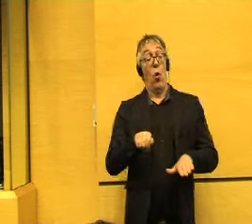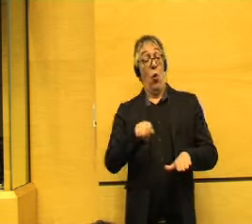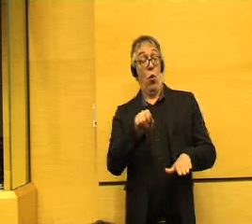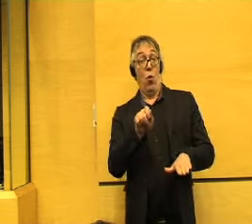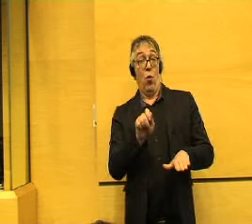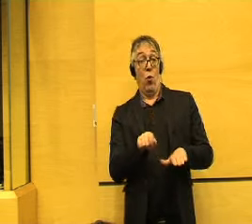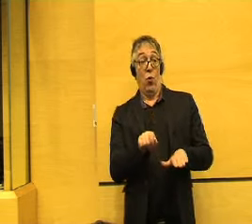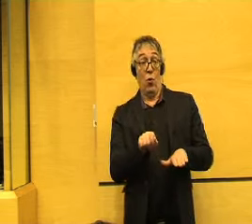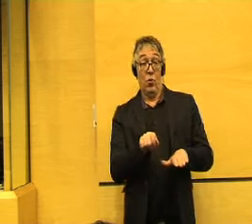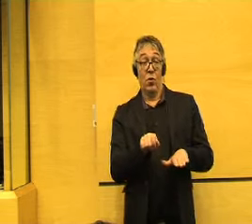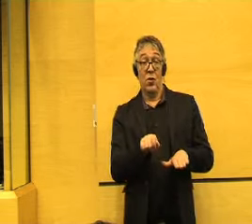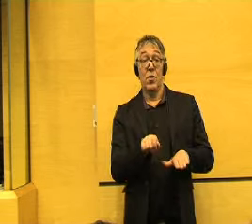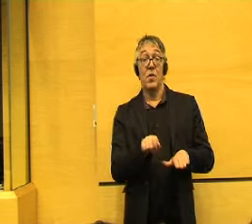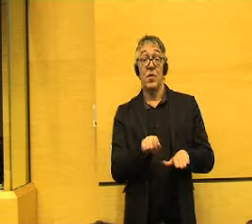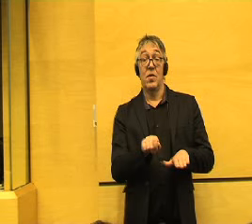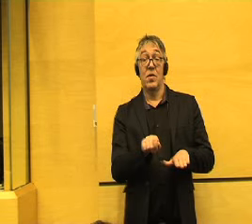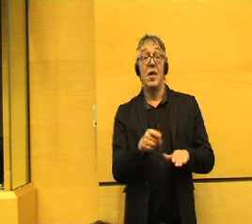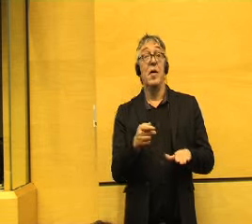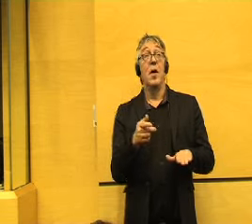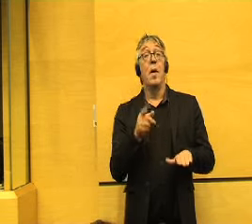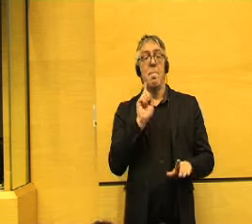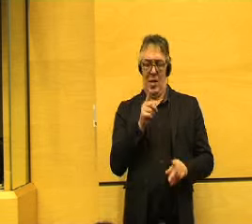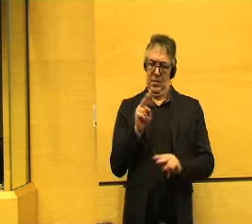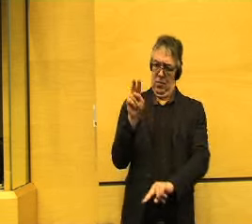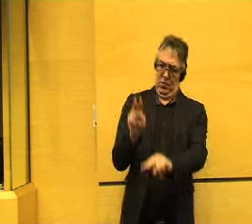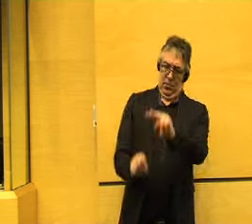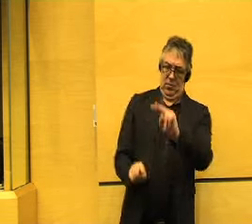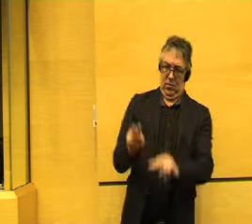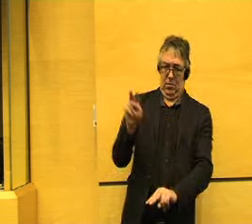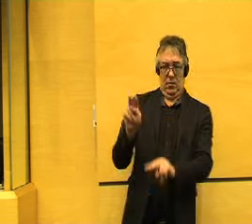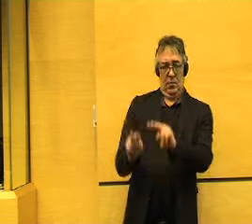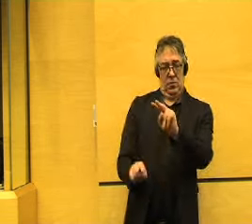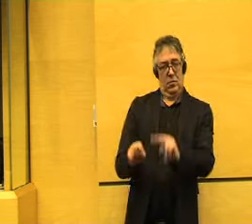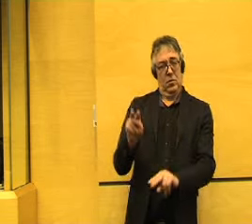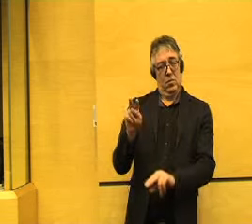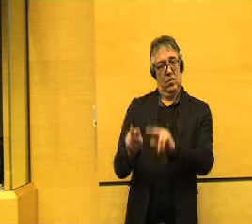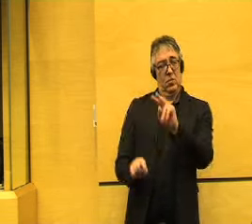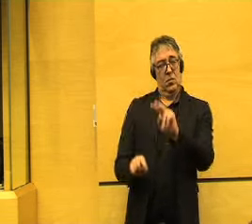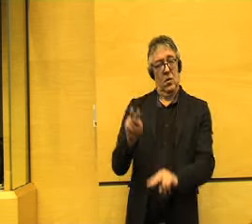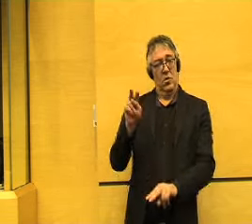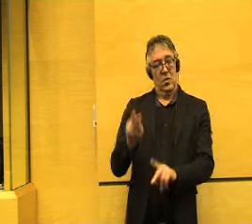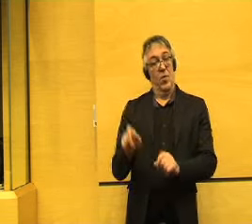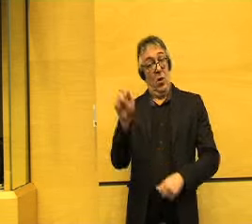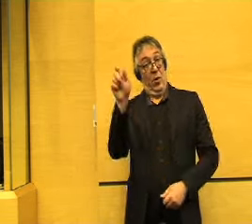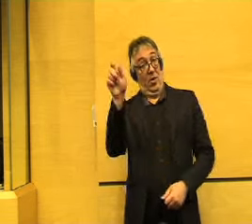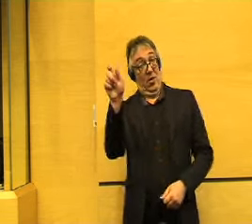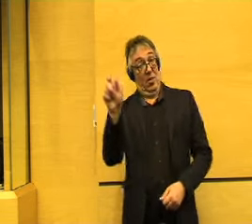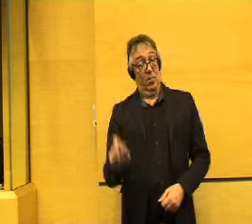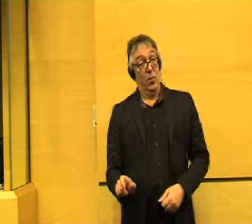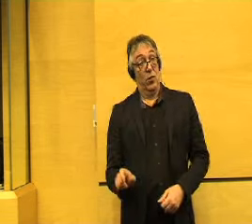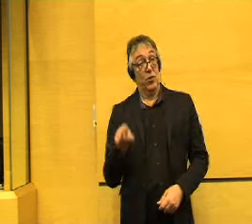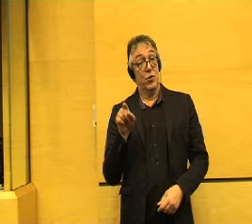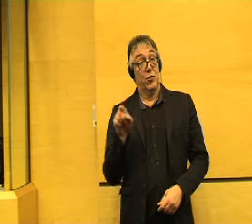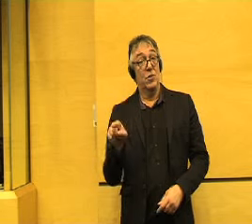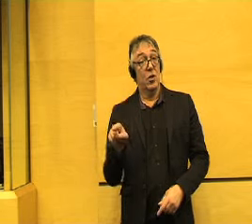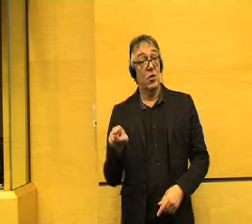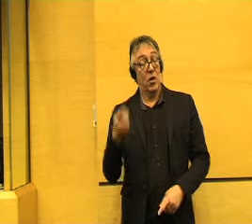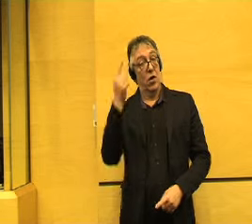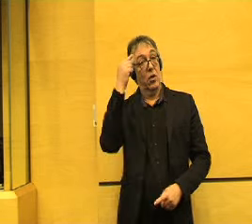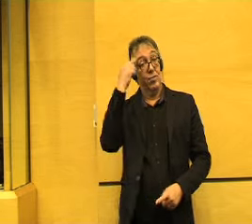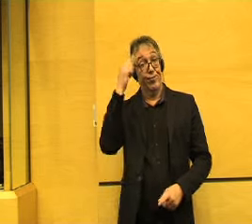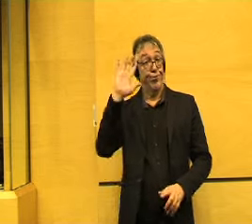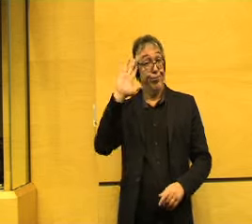there is a reason to believe that the alleged offender or the accused is of unsound